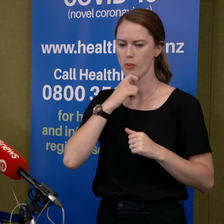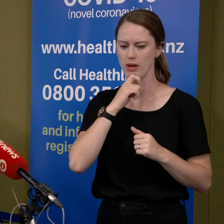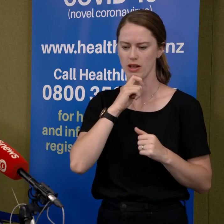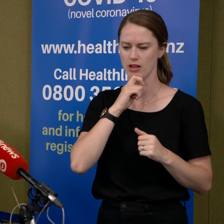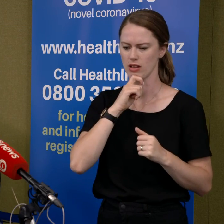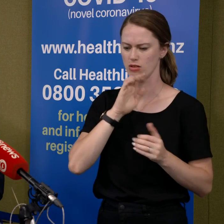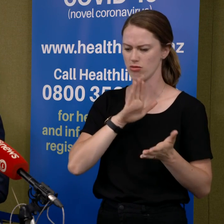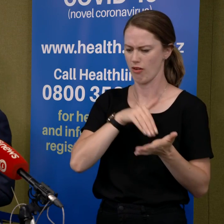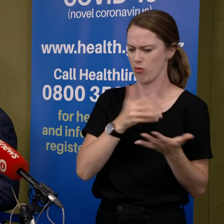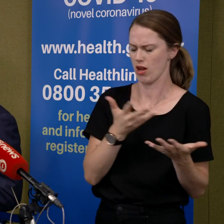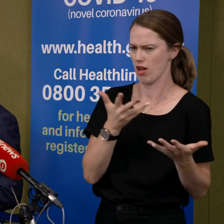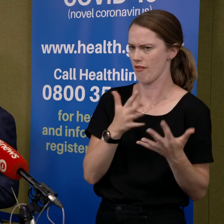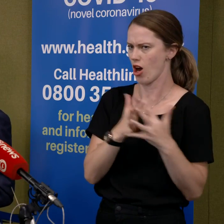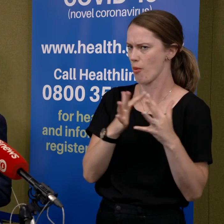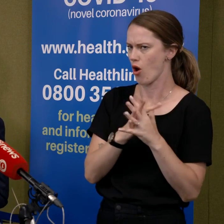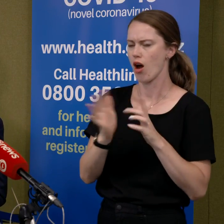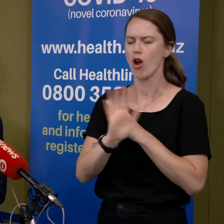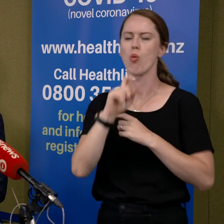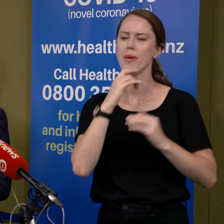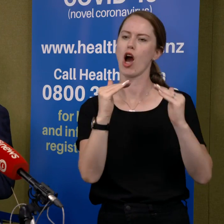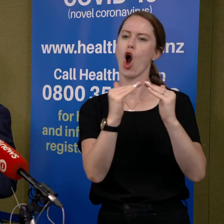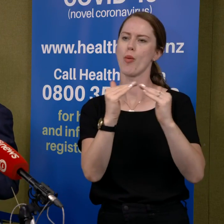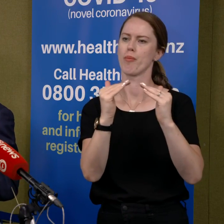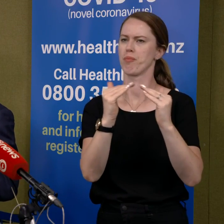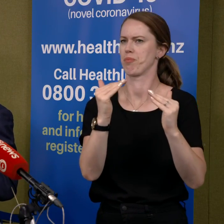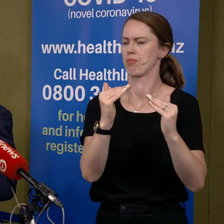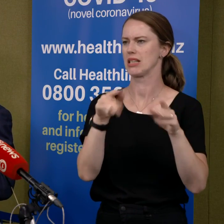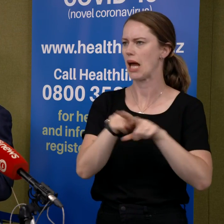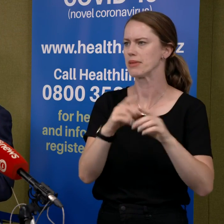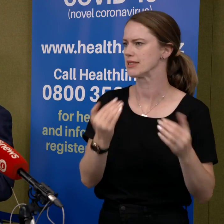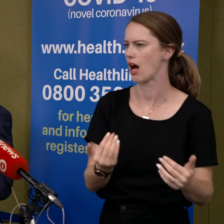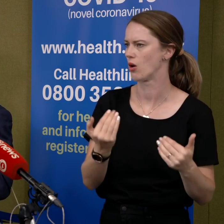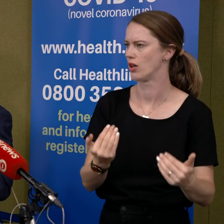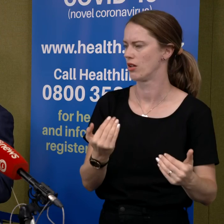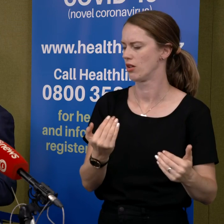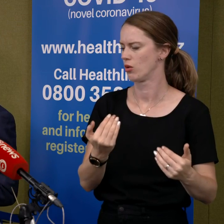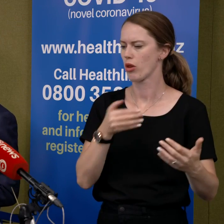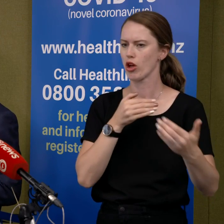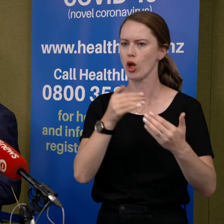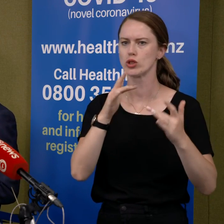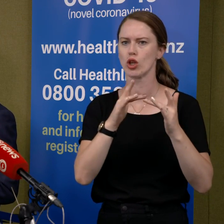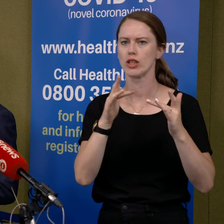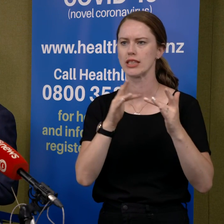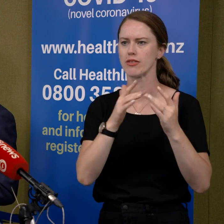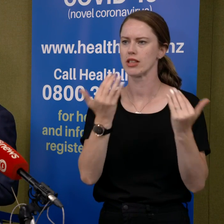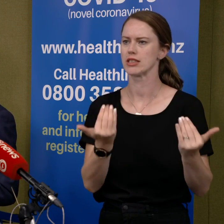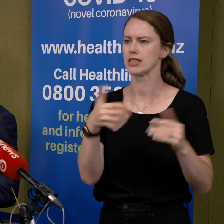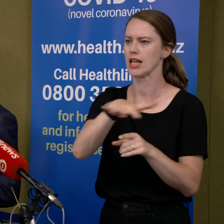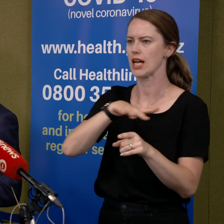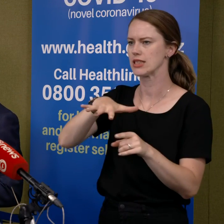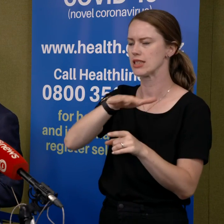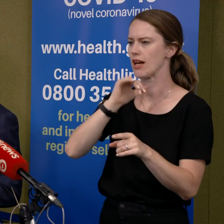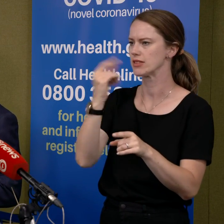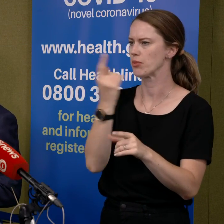At home, I would imagine, in that situation, and with regular contact, just as we are now with close contacts of our existing cases. So